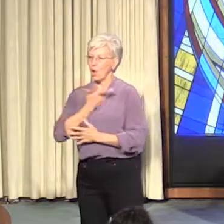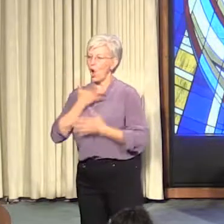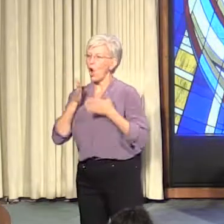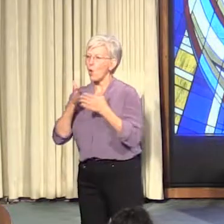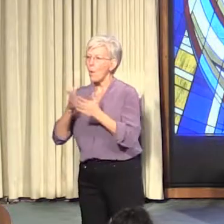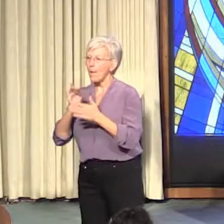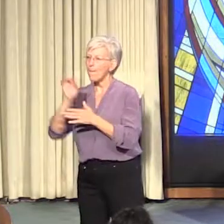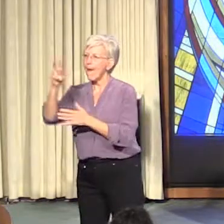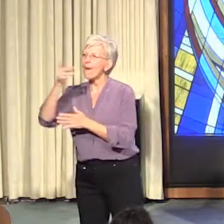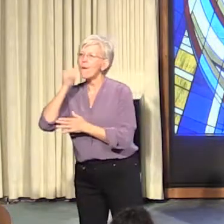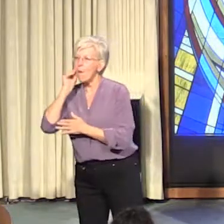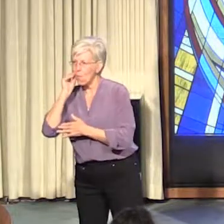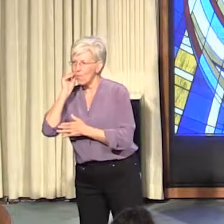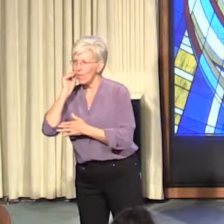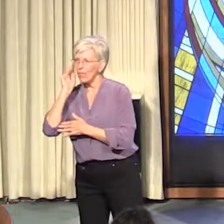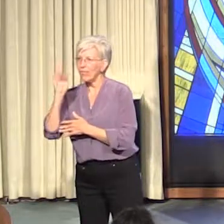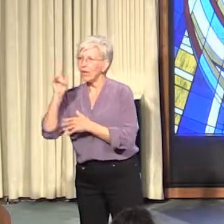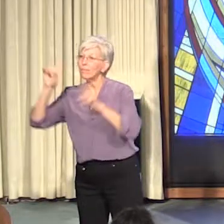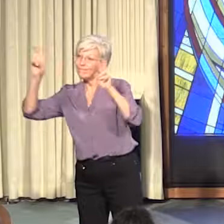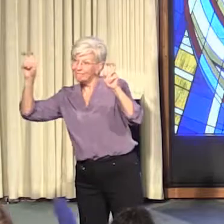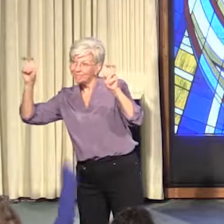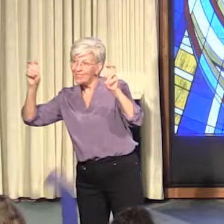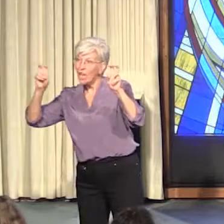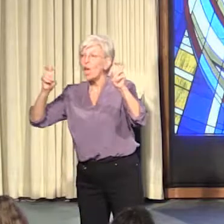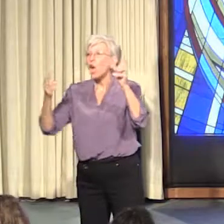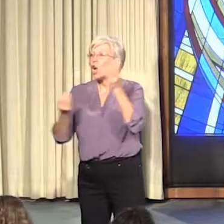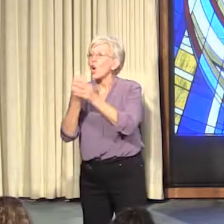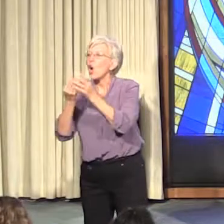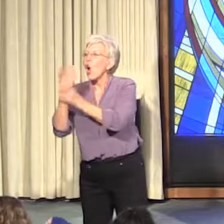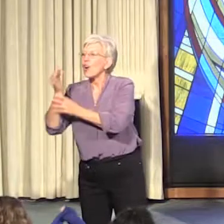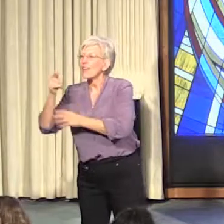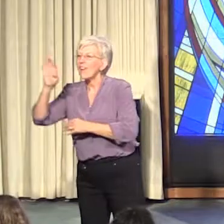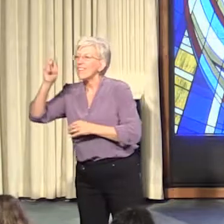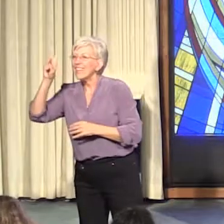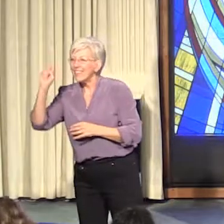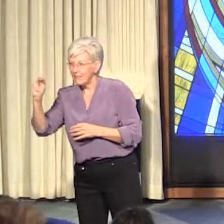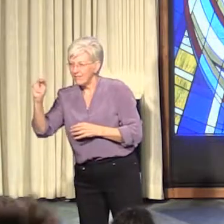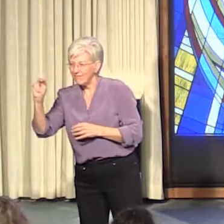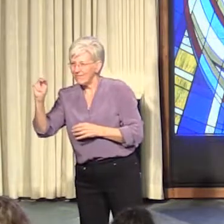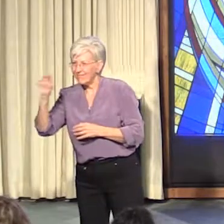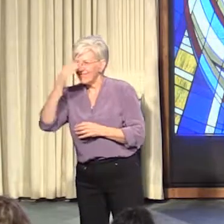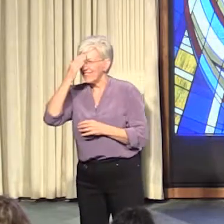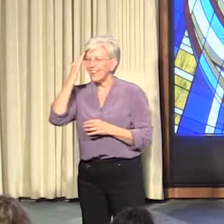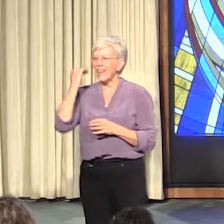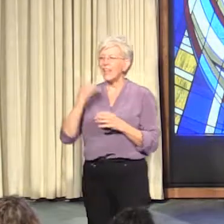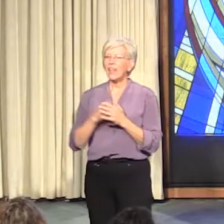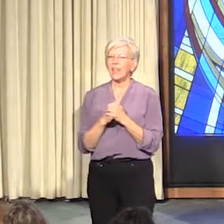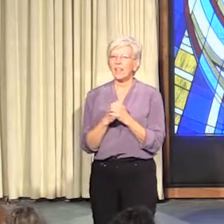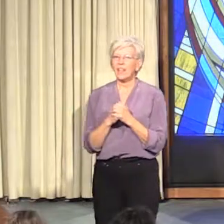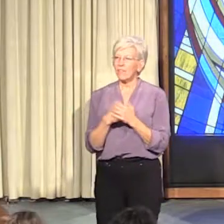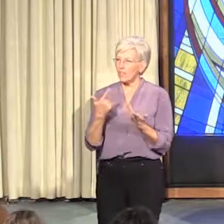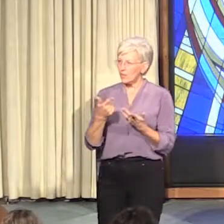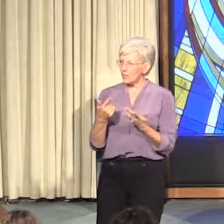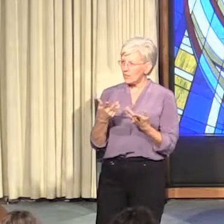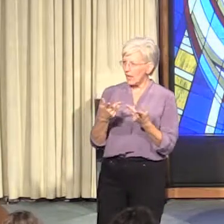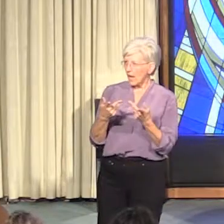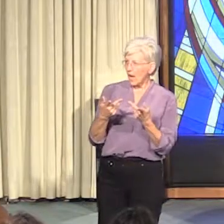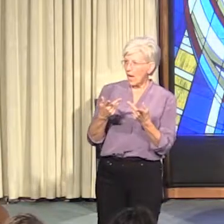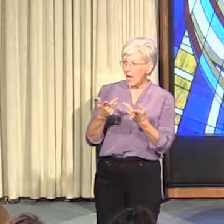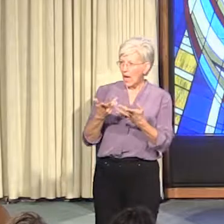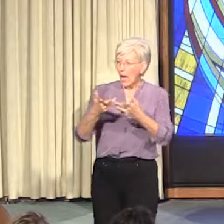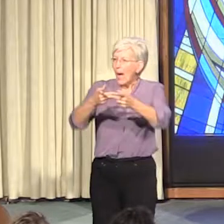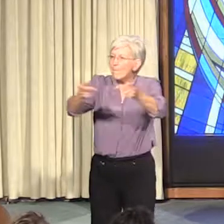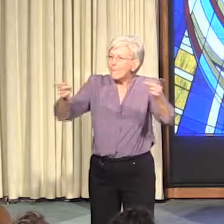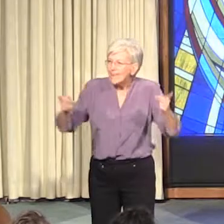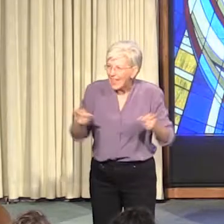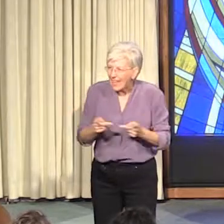the Garden of Eden, that place, you know, where, is it Rumi or Hafiz, it says there's a place, there's a field